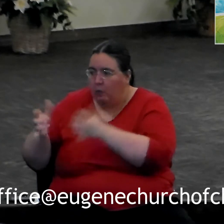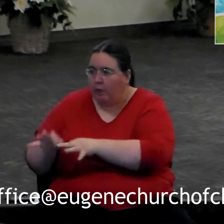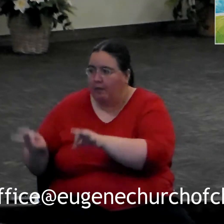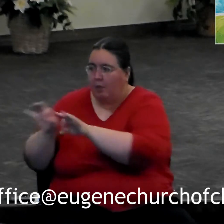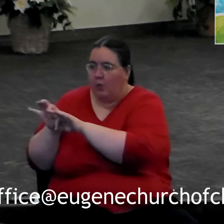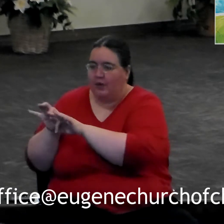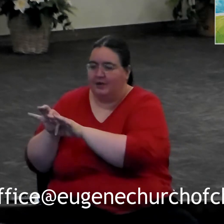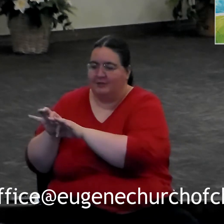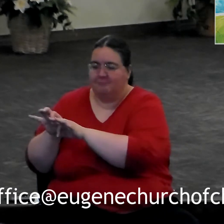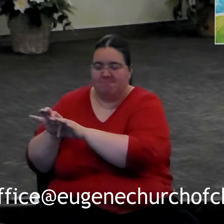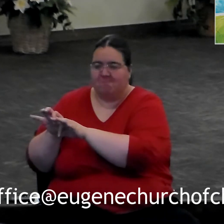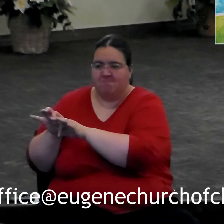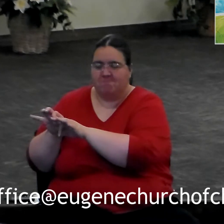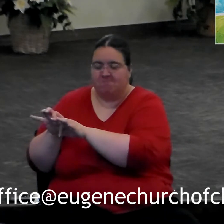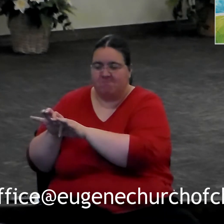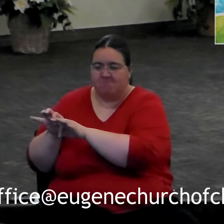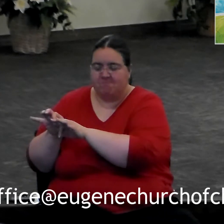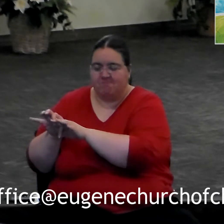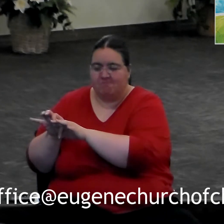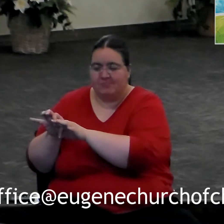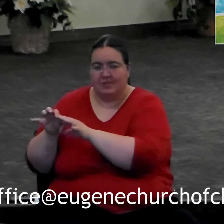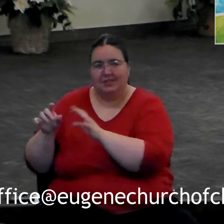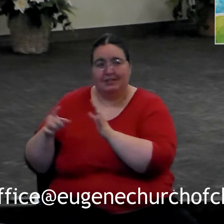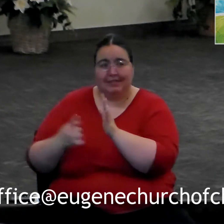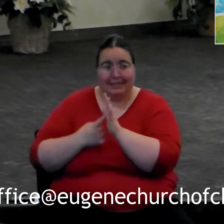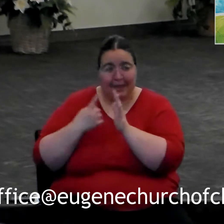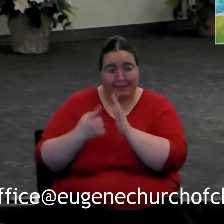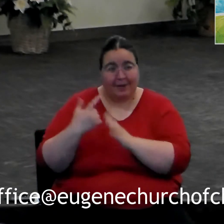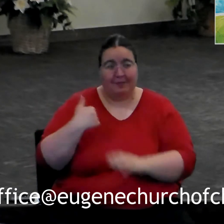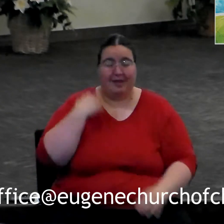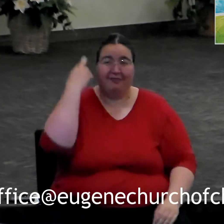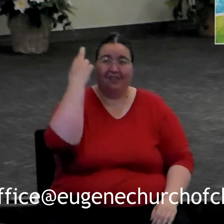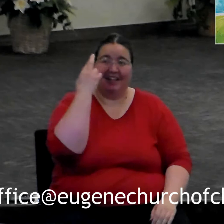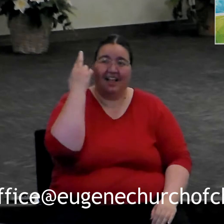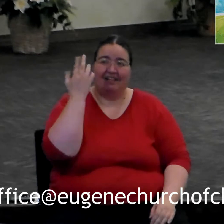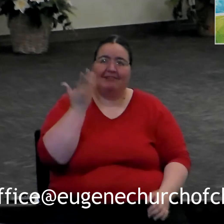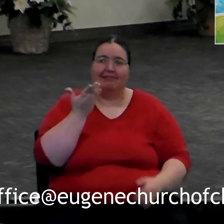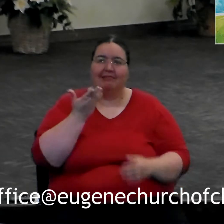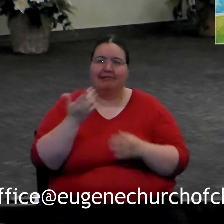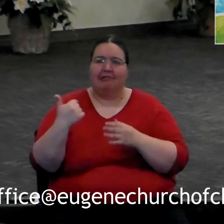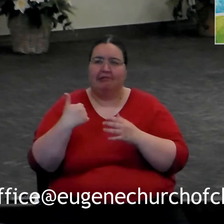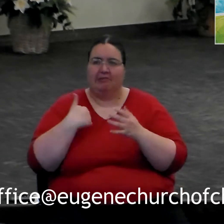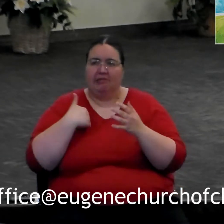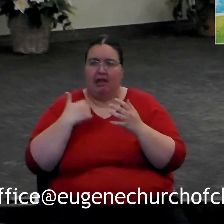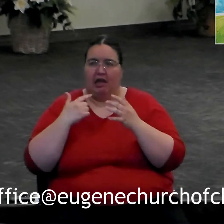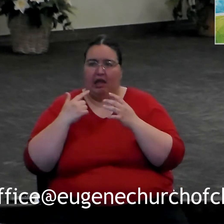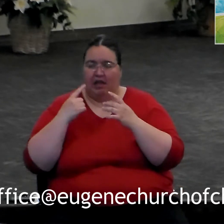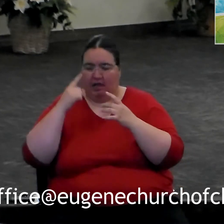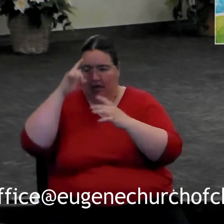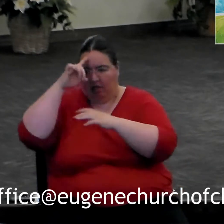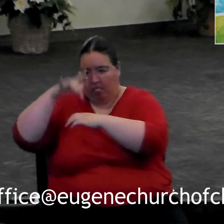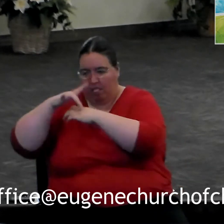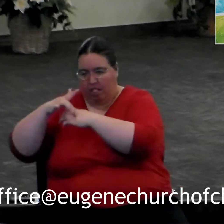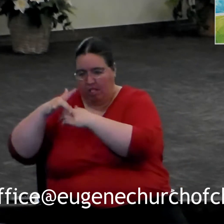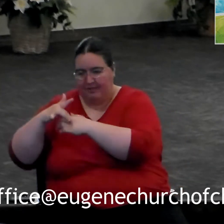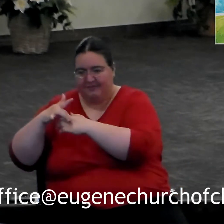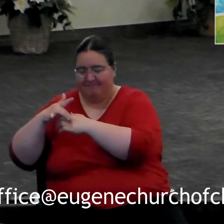I realize that the stuff that I worry so much about doesn't really matter all that much. These disciples find themselves in the same